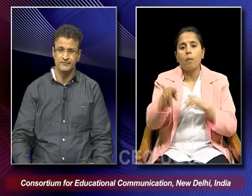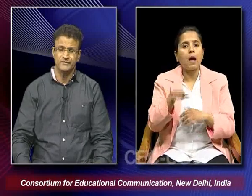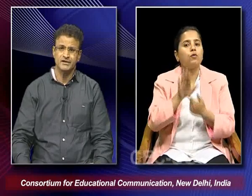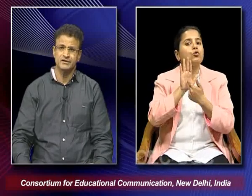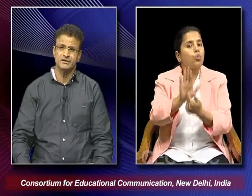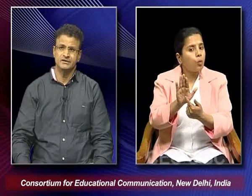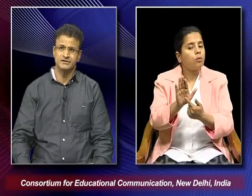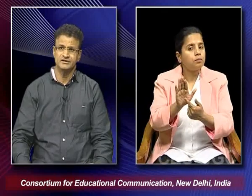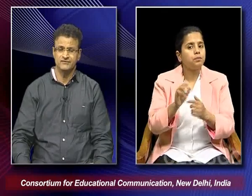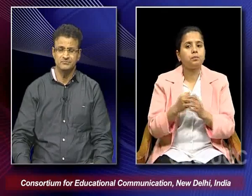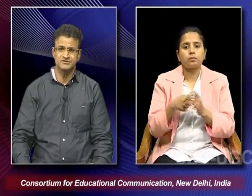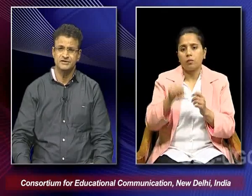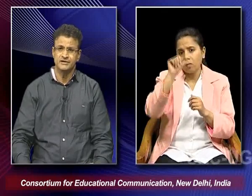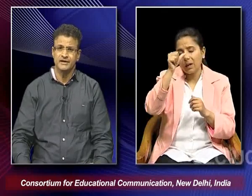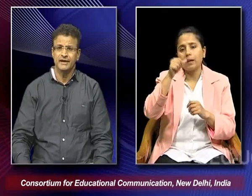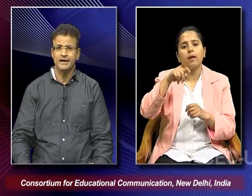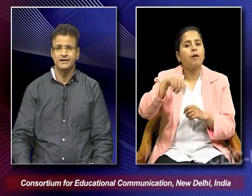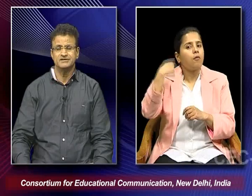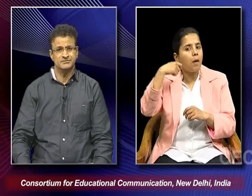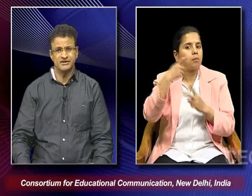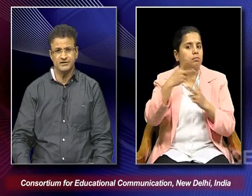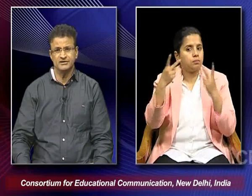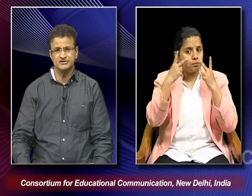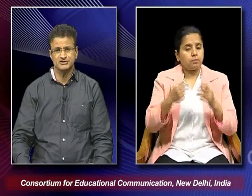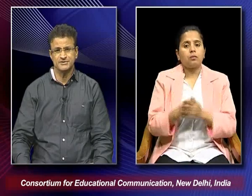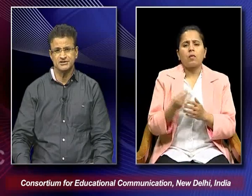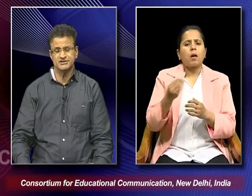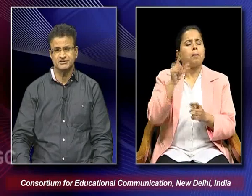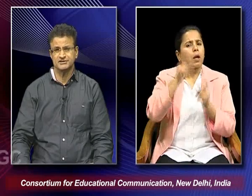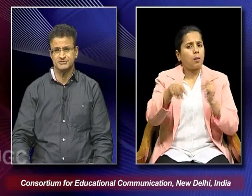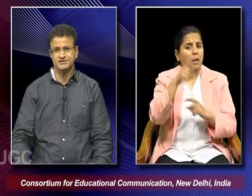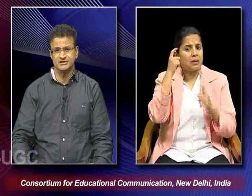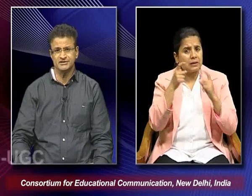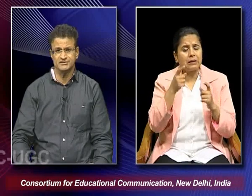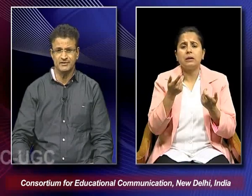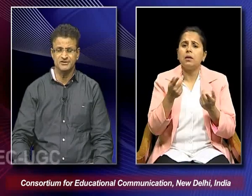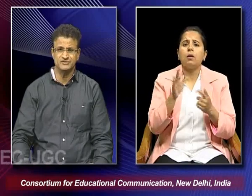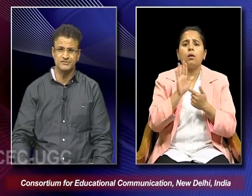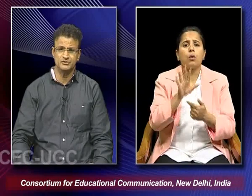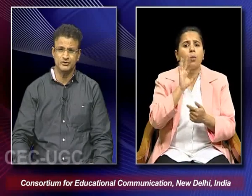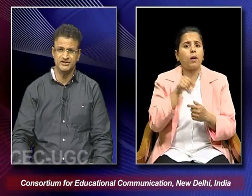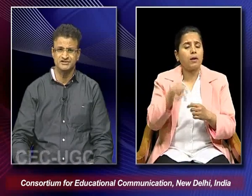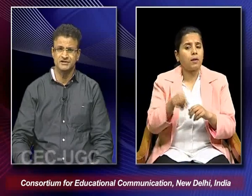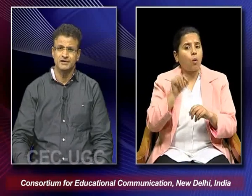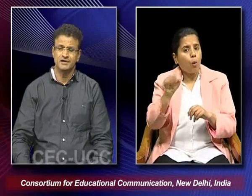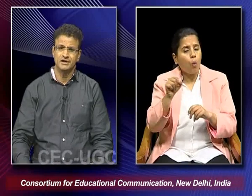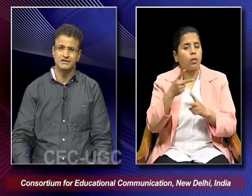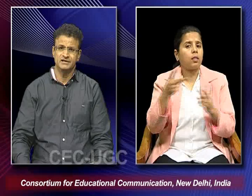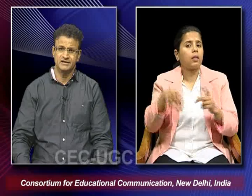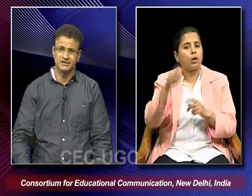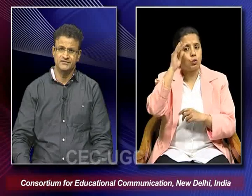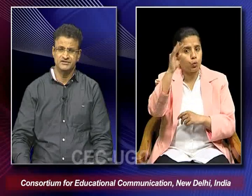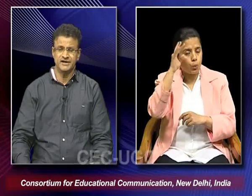portrayed in the Hindi films. And some thinkers, especially the feminist film theories,